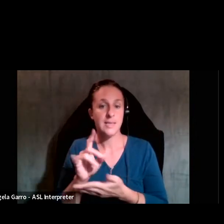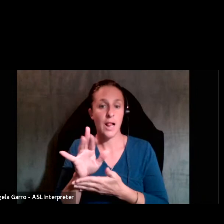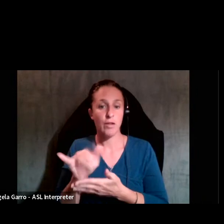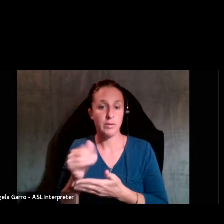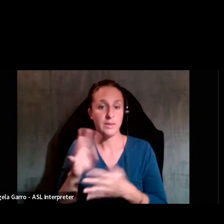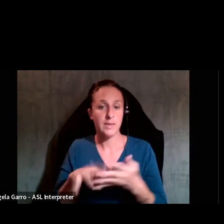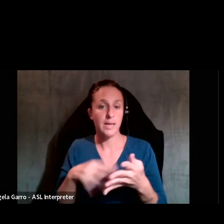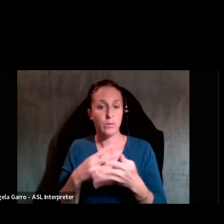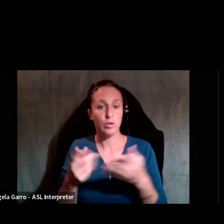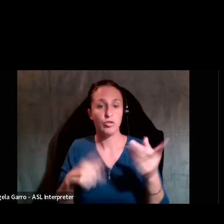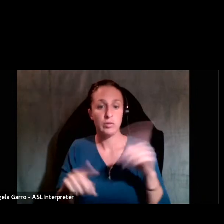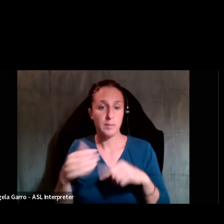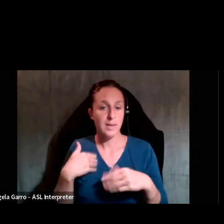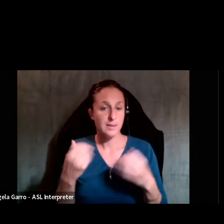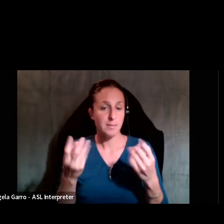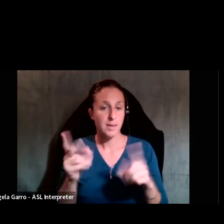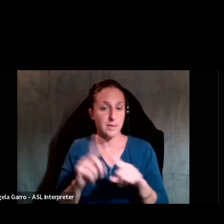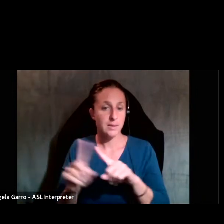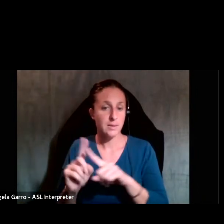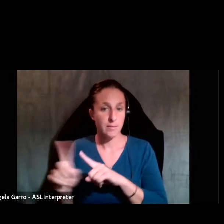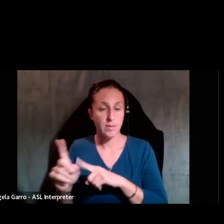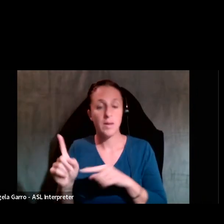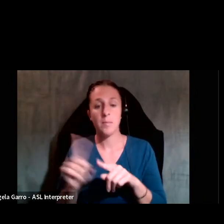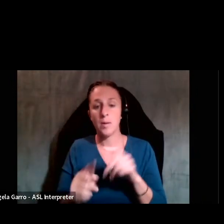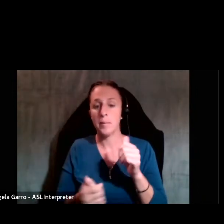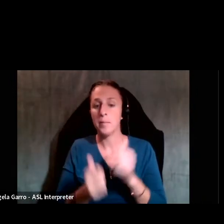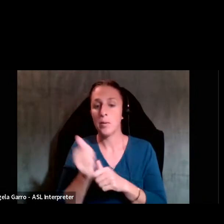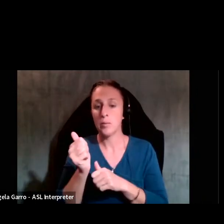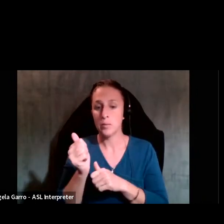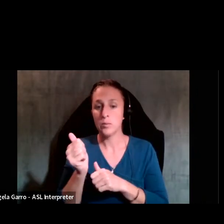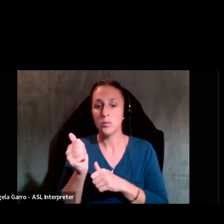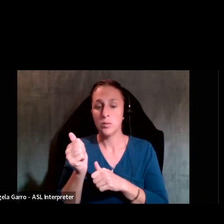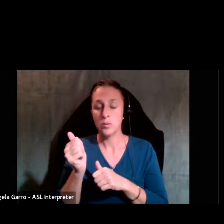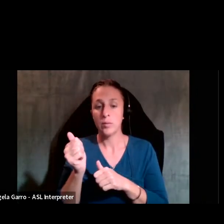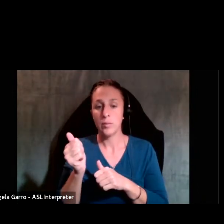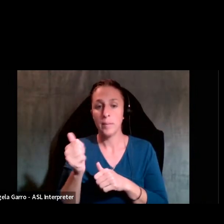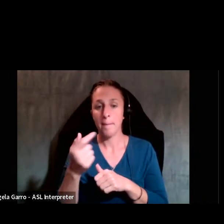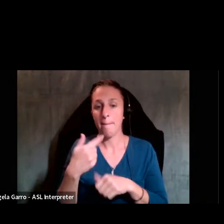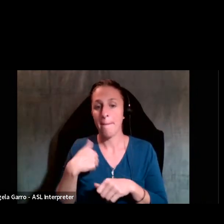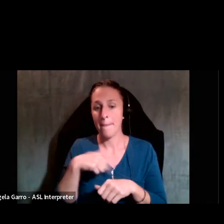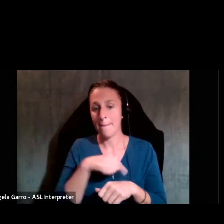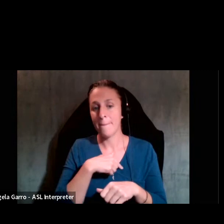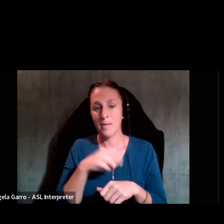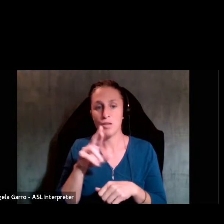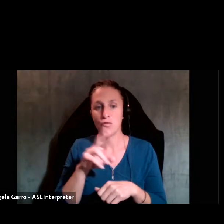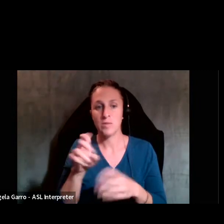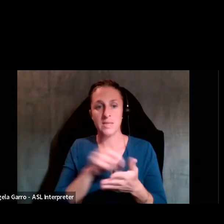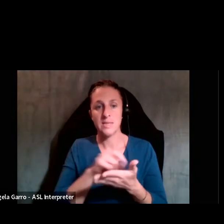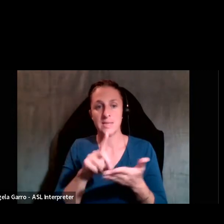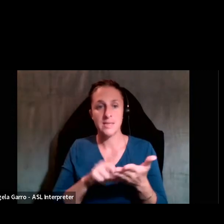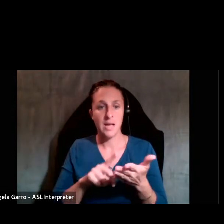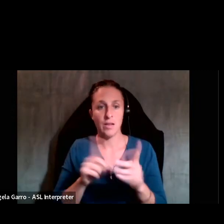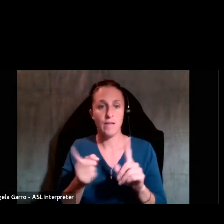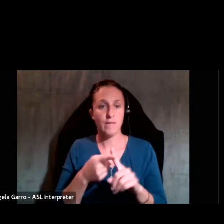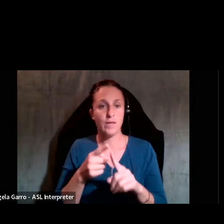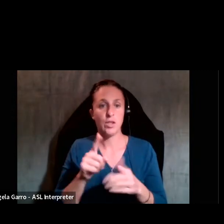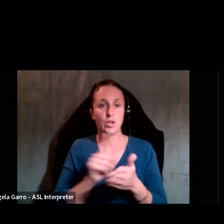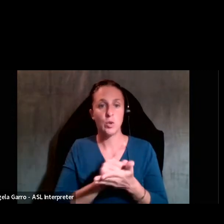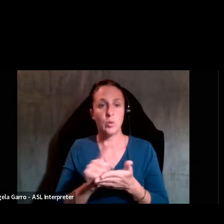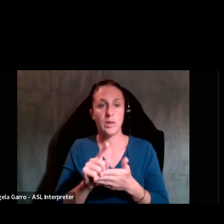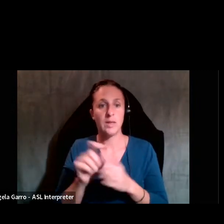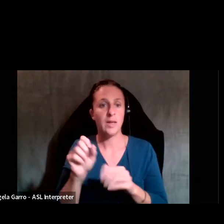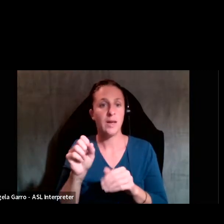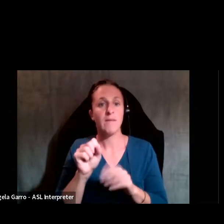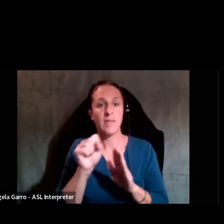agreement has many things, but mostly we redesigned the first week of the semester, added